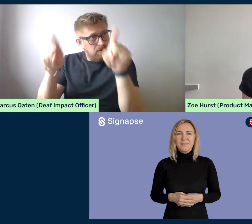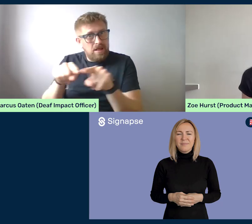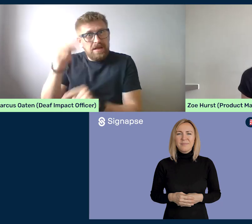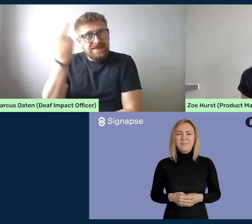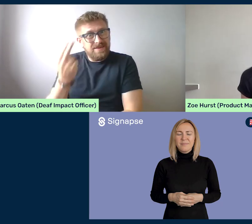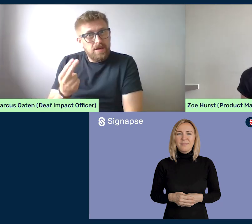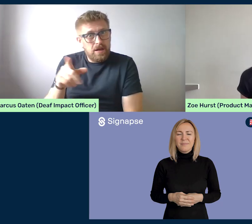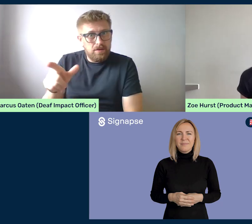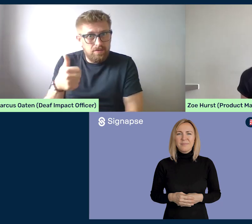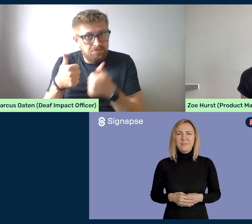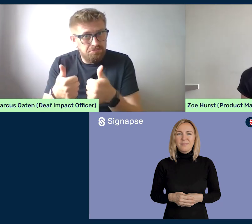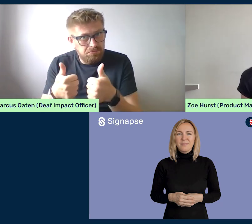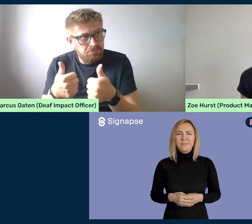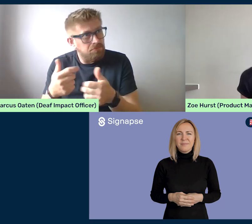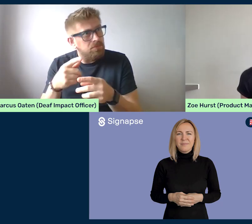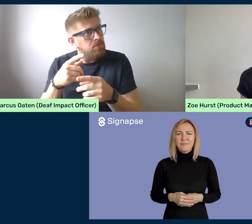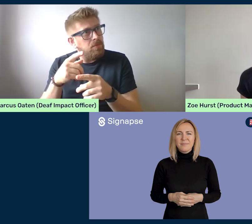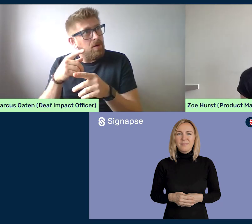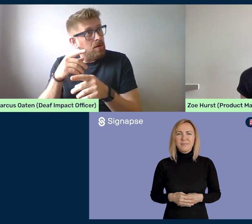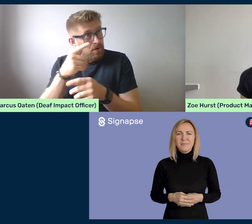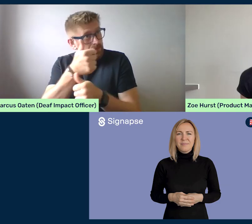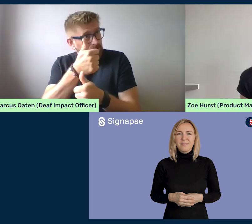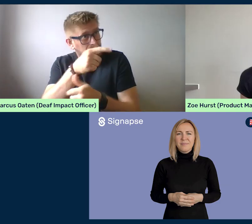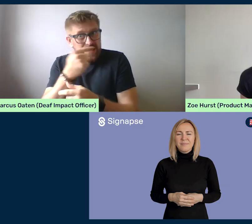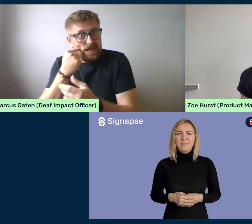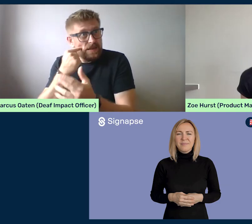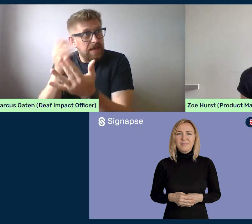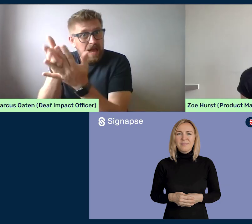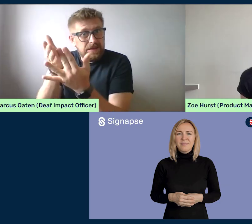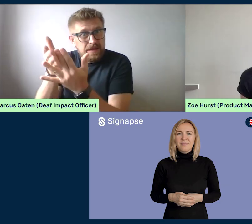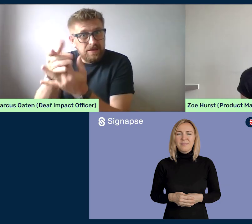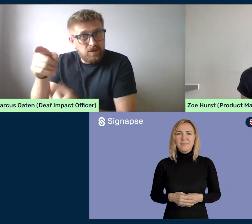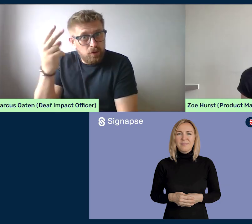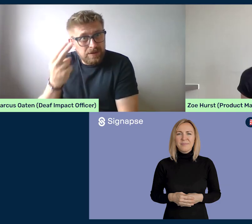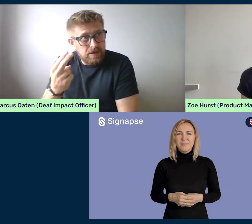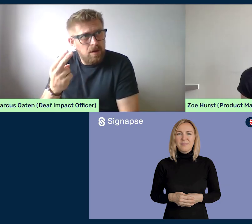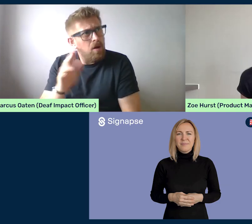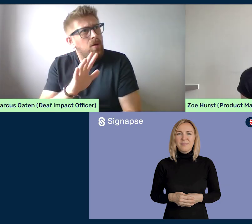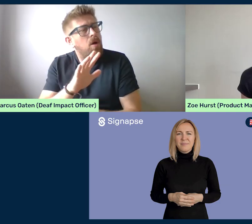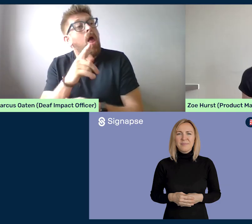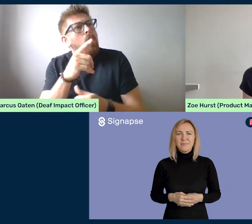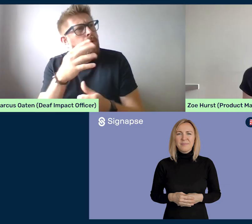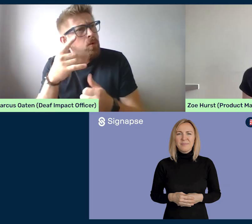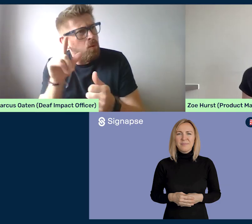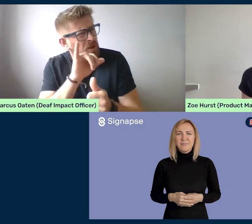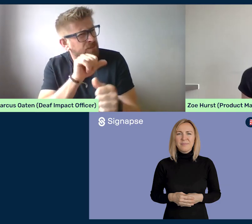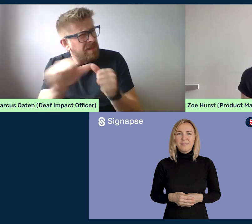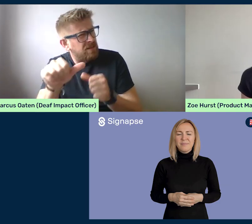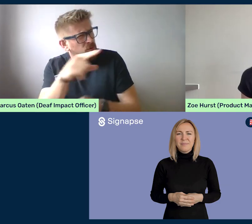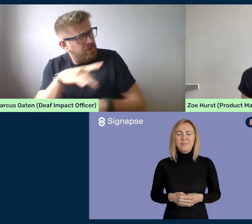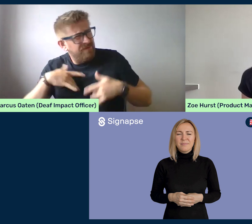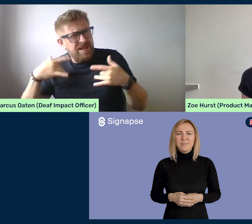and easier. Yeah. Is the design good? Is it easy to access?